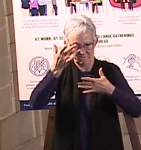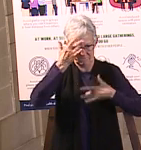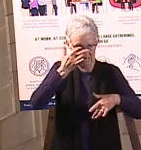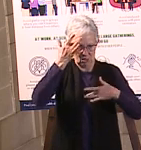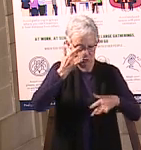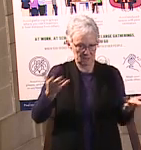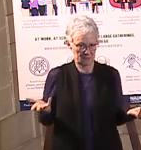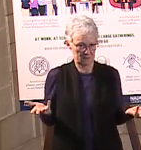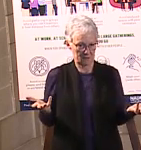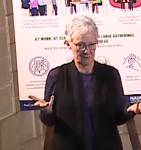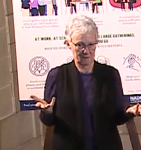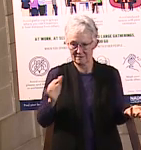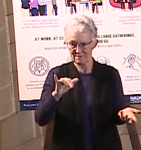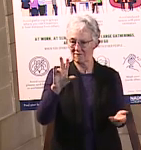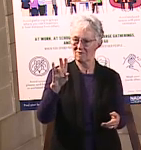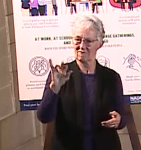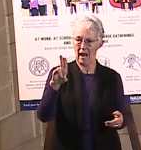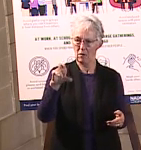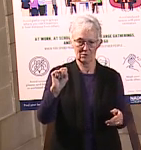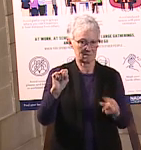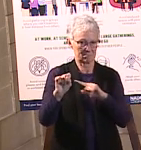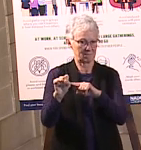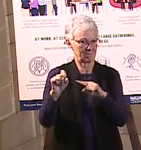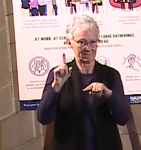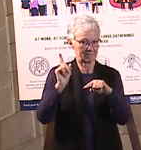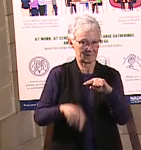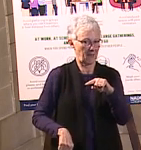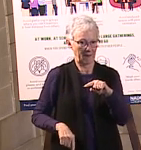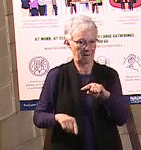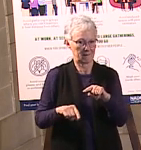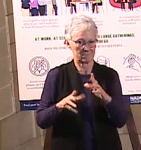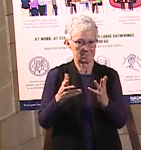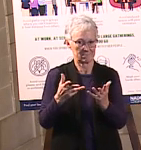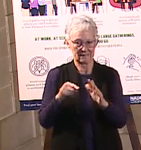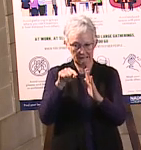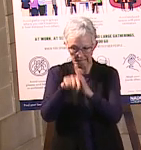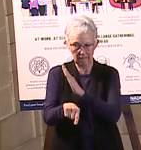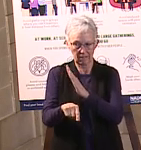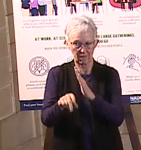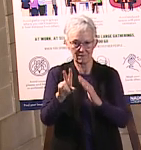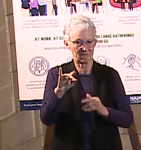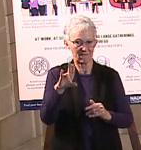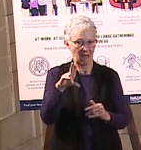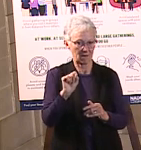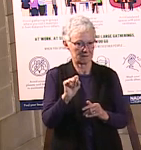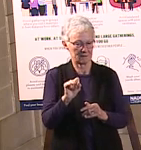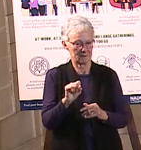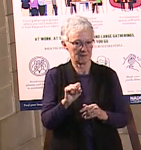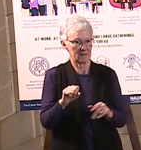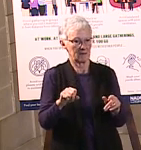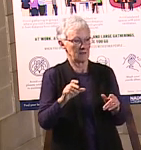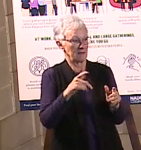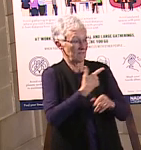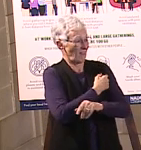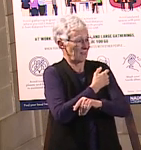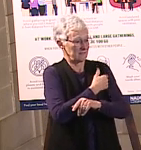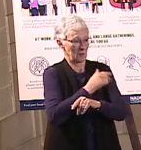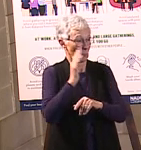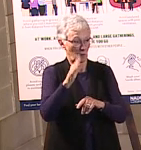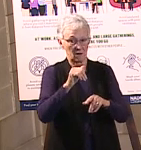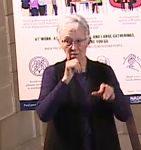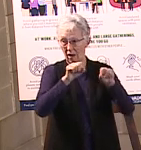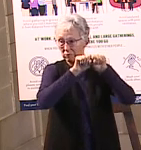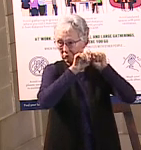that, or at least we're being told, that broad use of the vaccine will not happen until probably April. So for the general